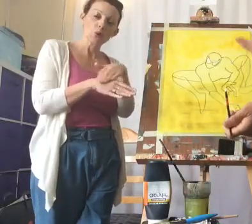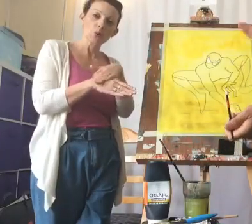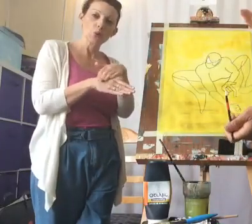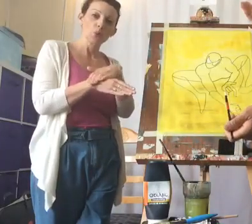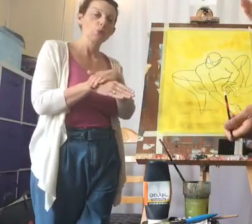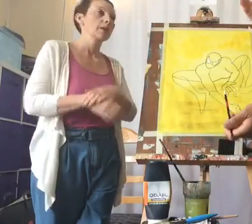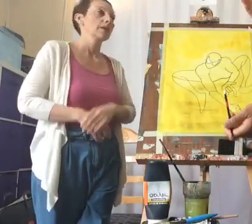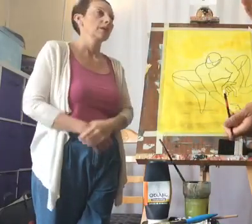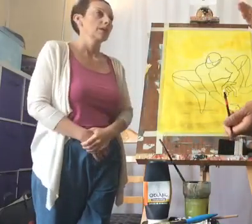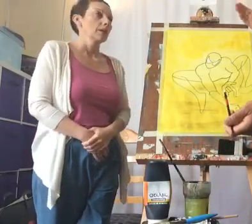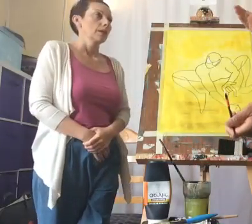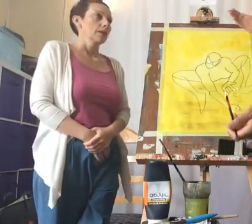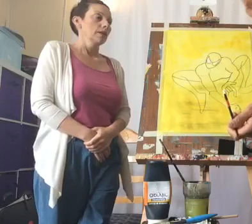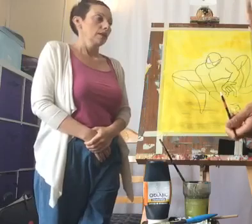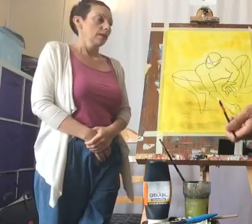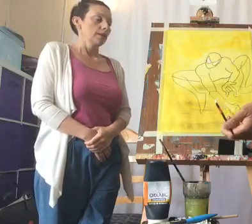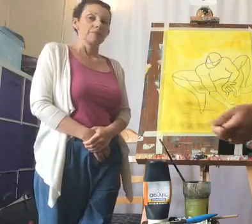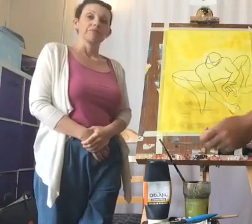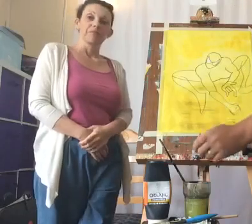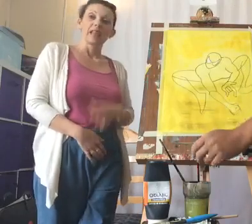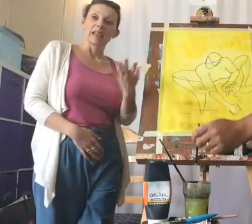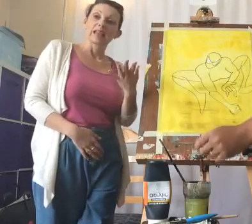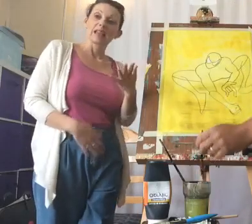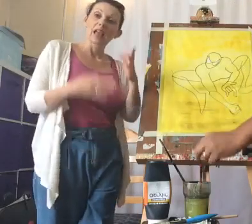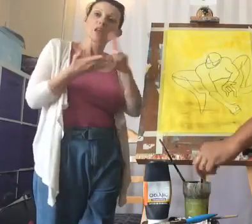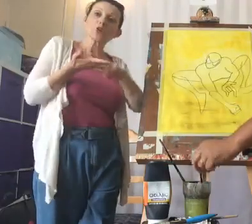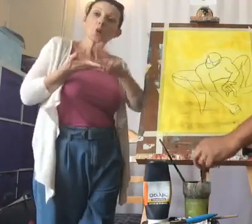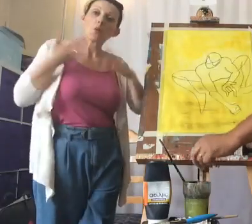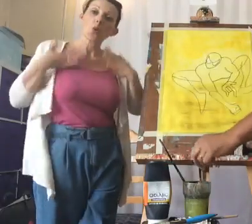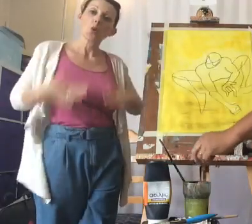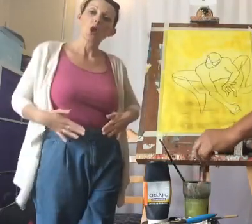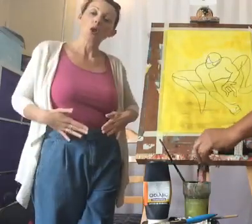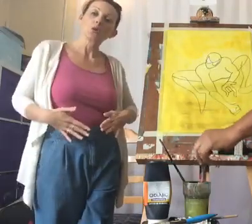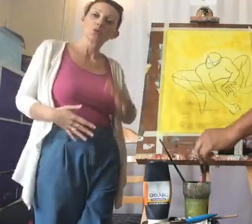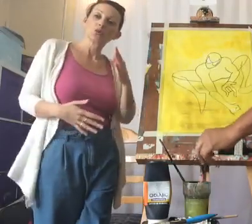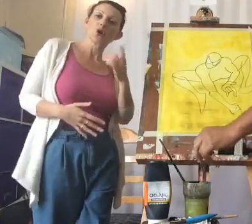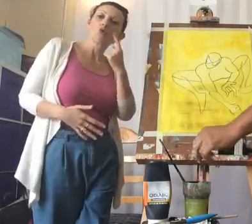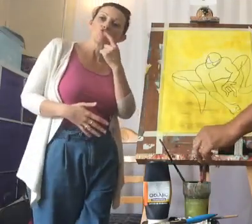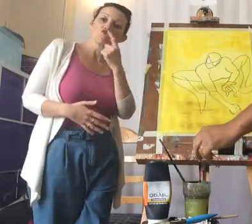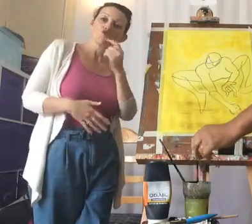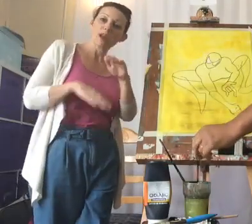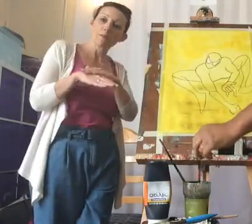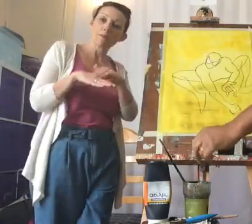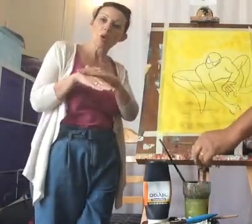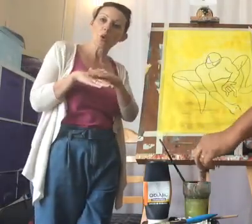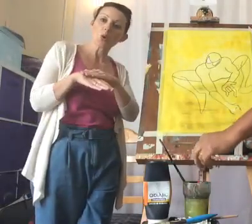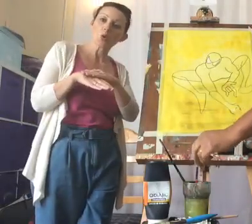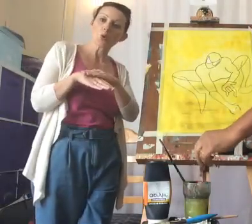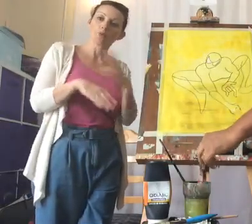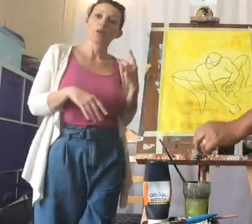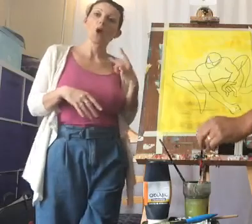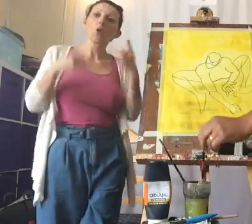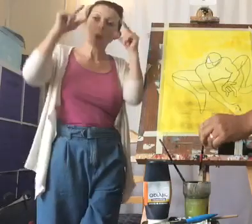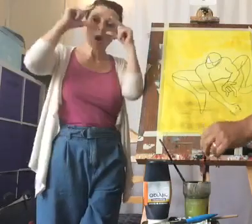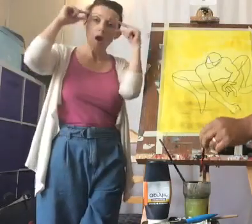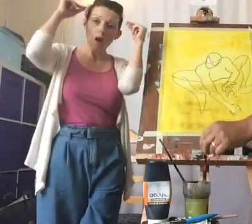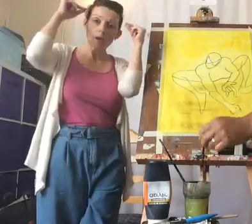got red, white and blue. White eyes and blue and red